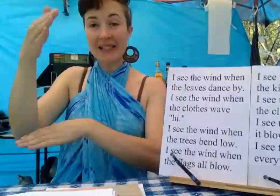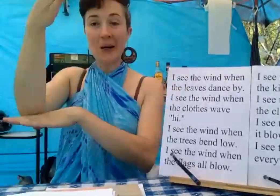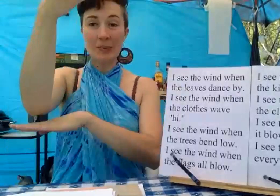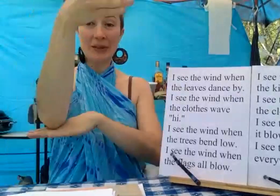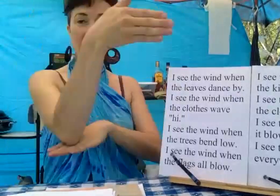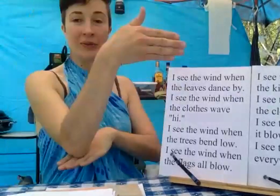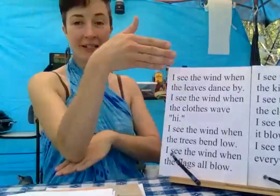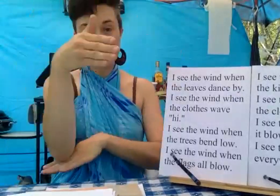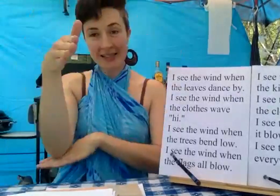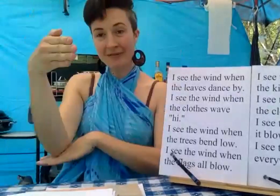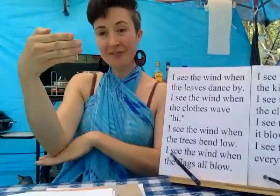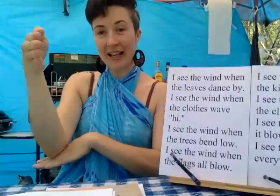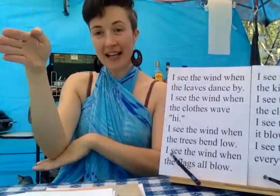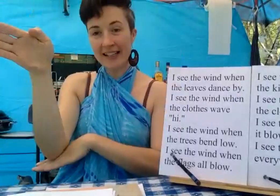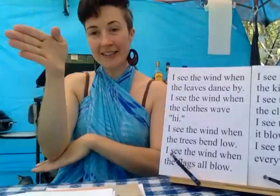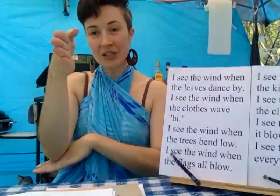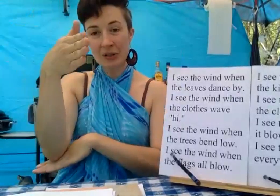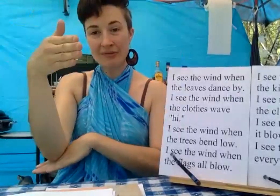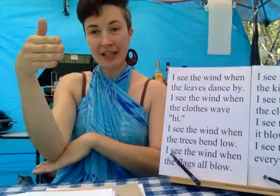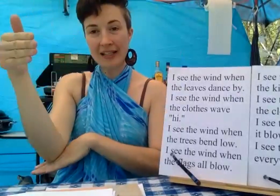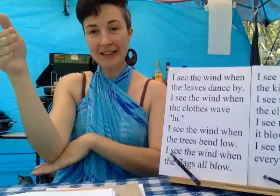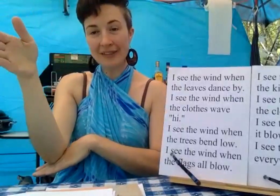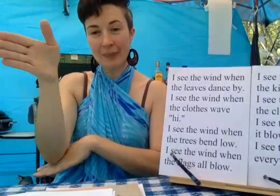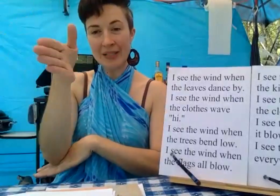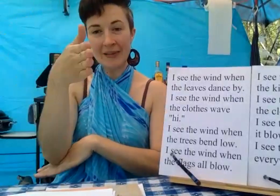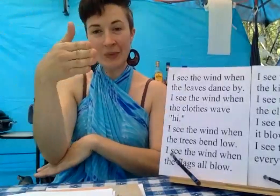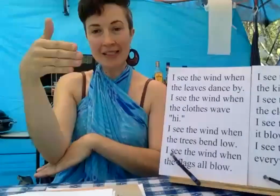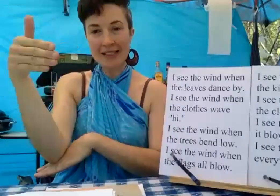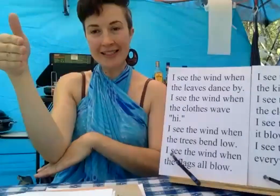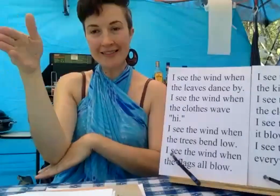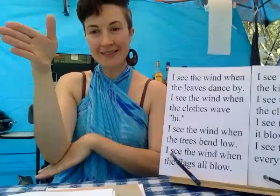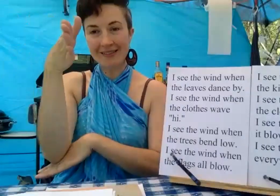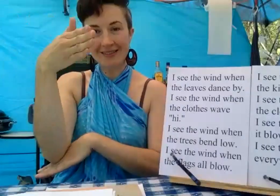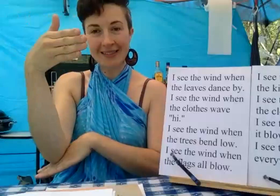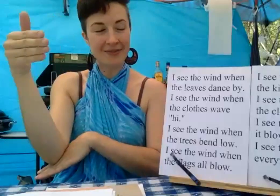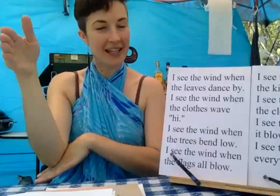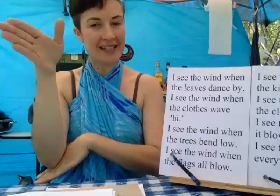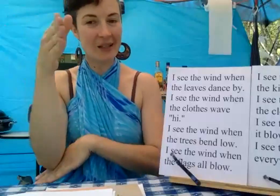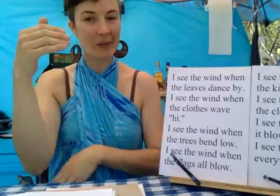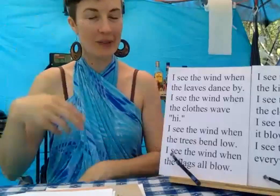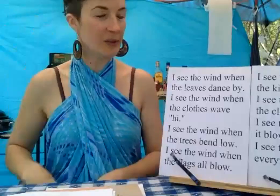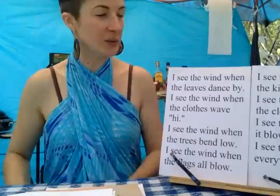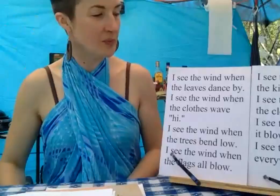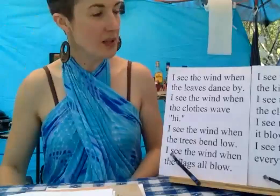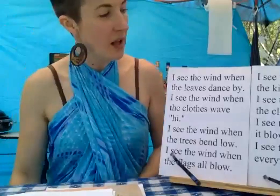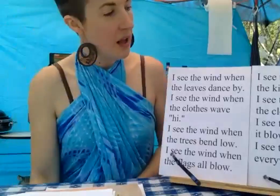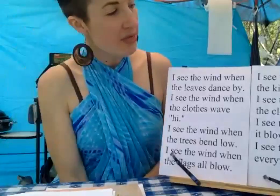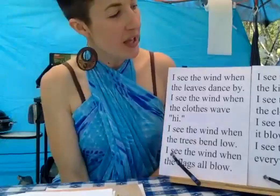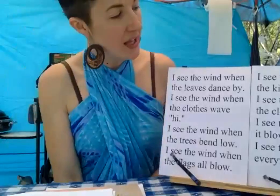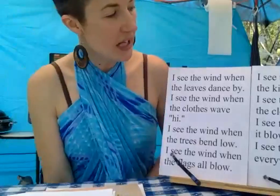all blow. Here's a sign for flag. You can show your flag flapping in the wind. The flags all blow. Then